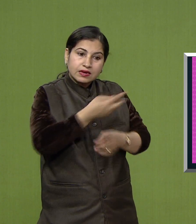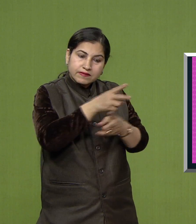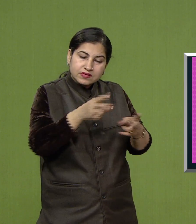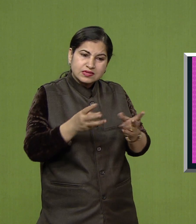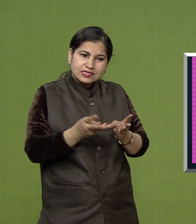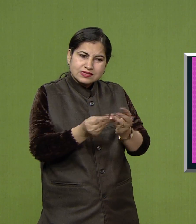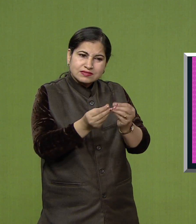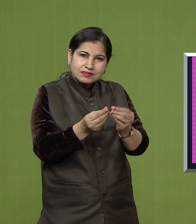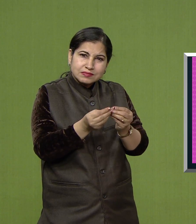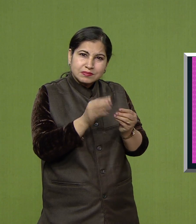stains.